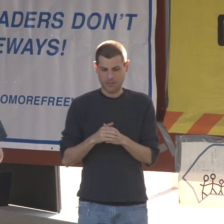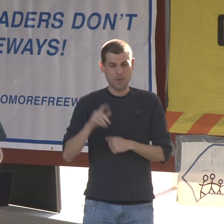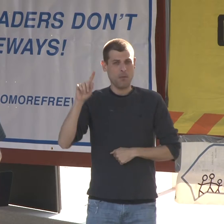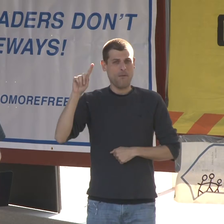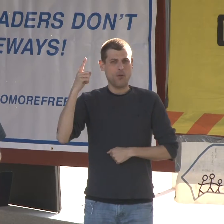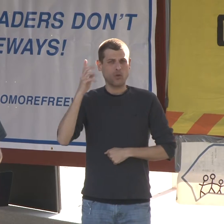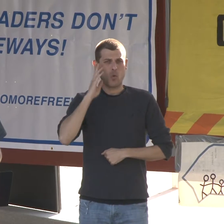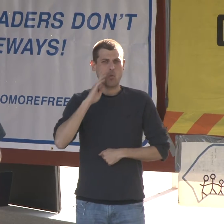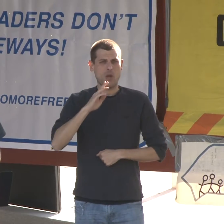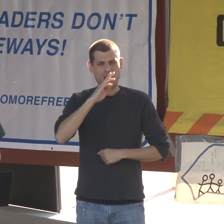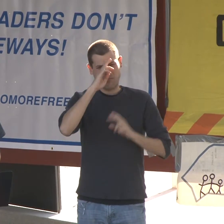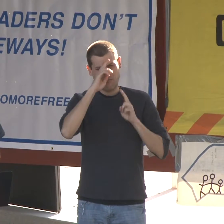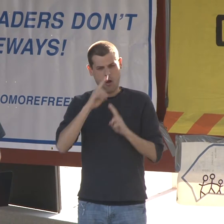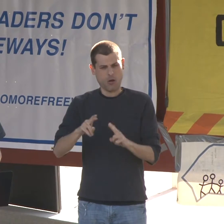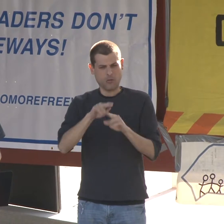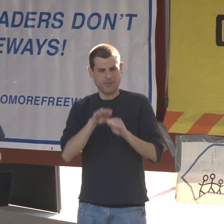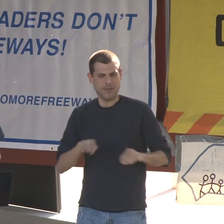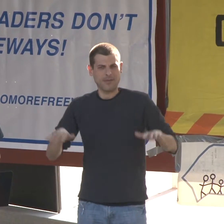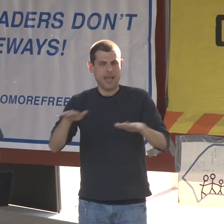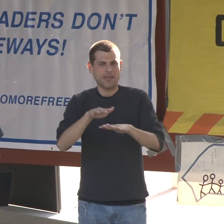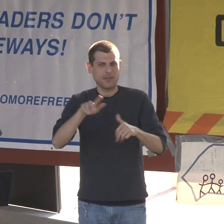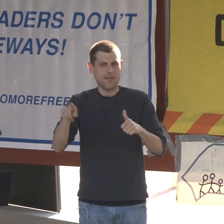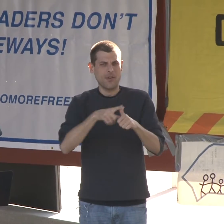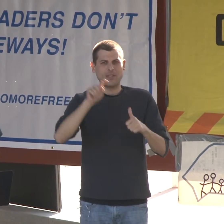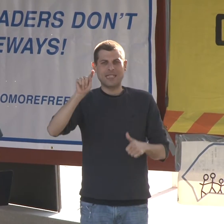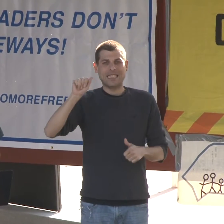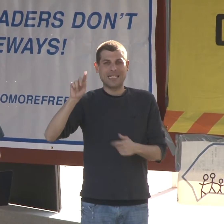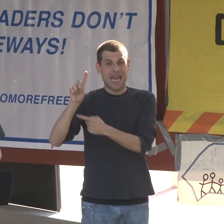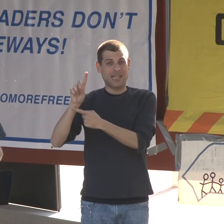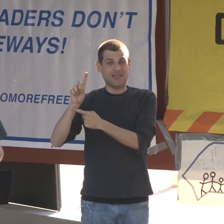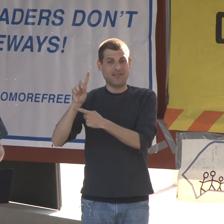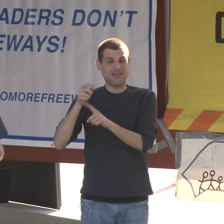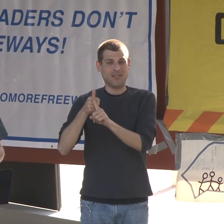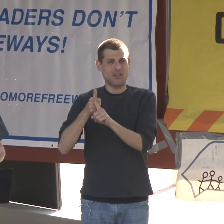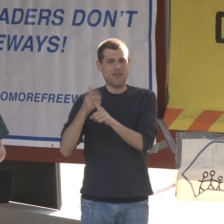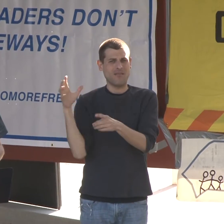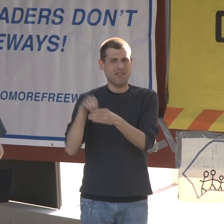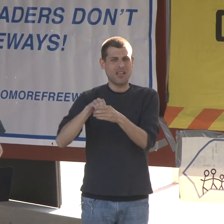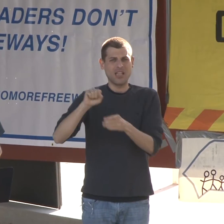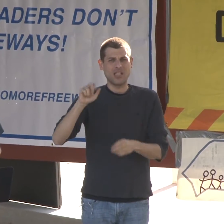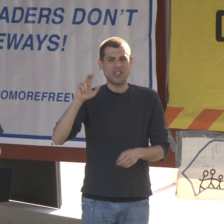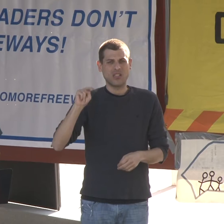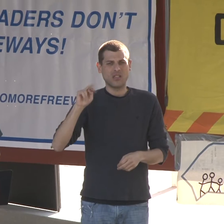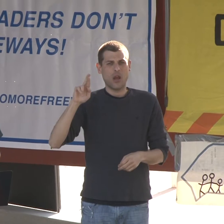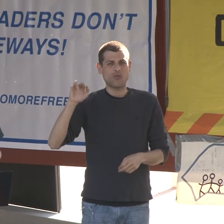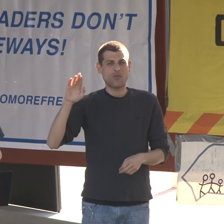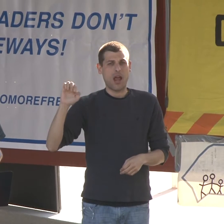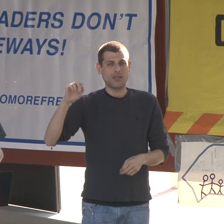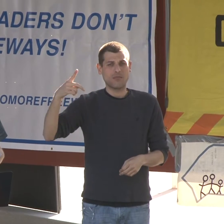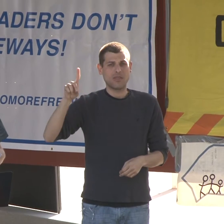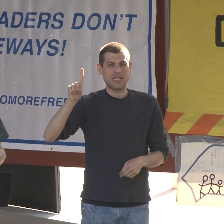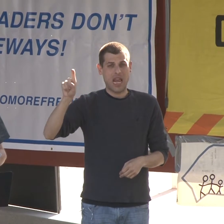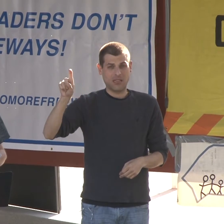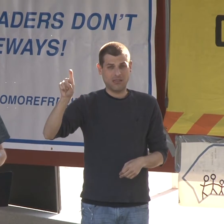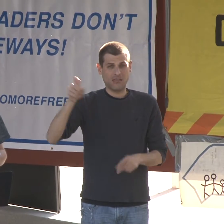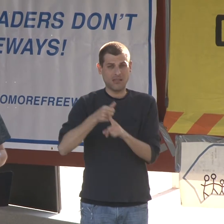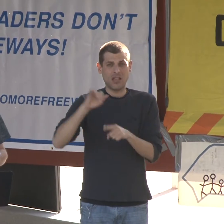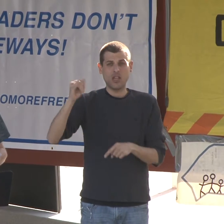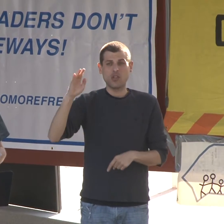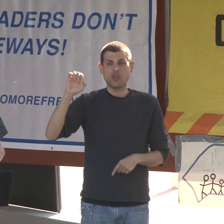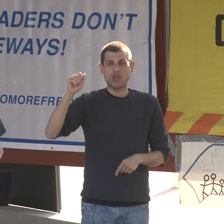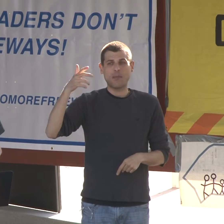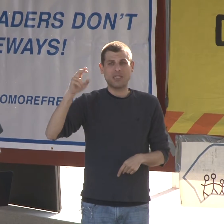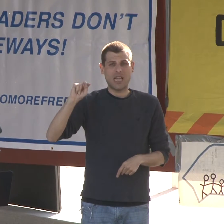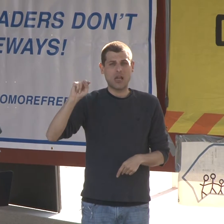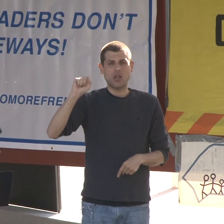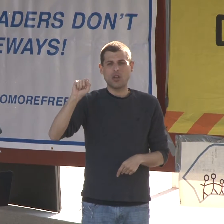land acknowledgement. So first up is Tad. Tad is an organizer with Sunrise PDX. They are a citizen of the Jamestown